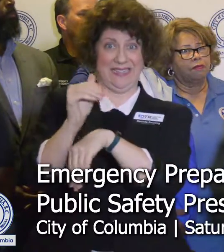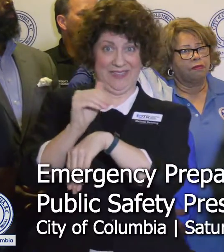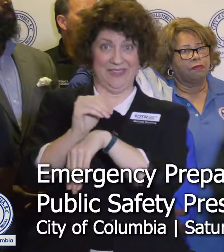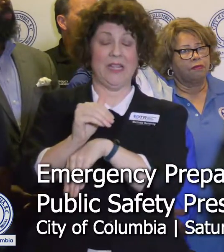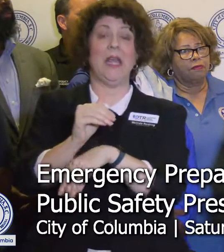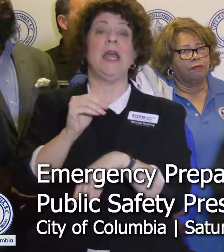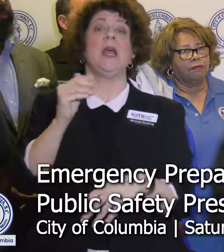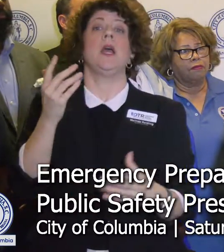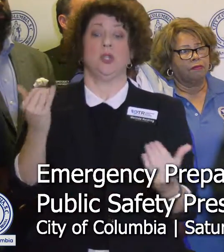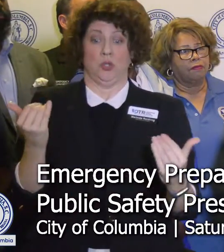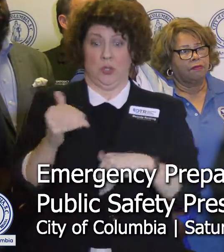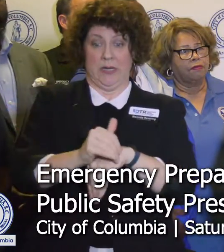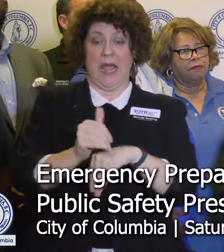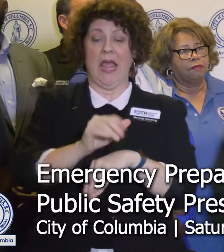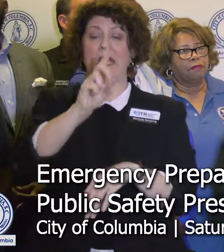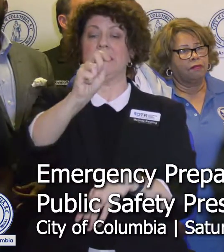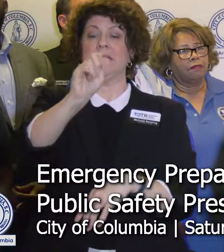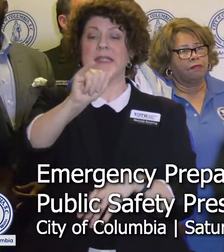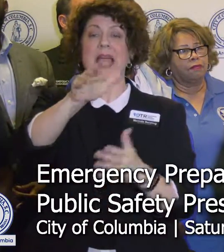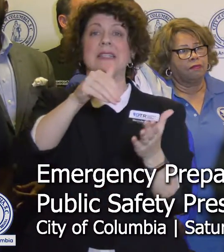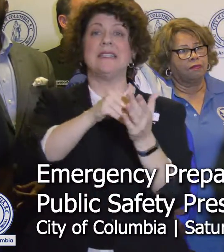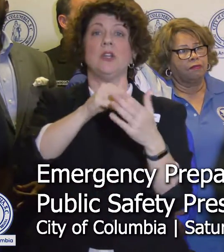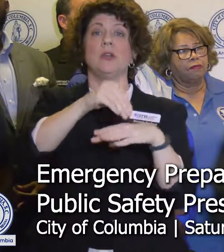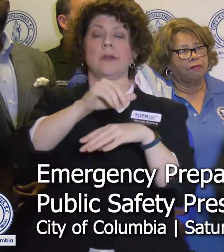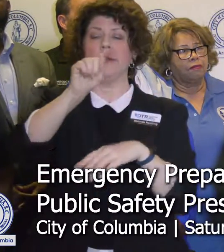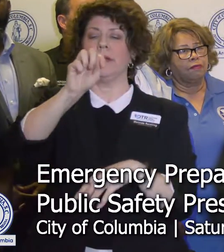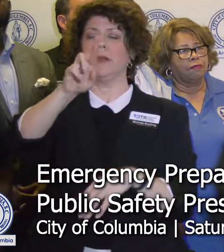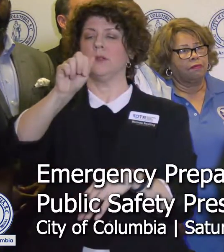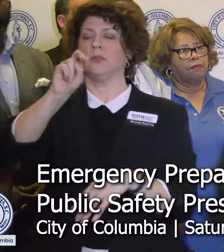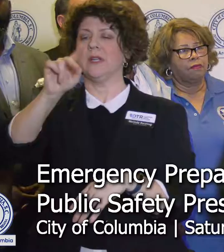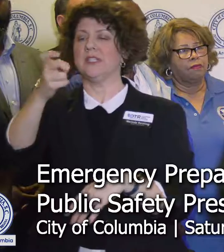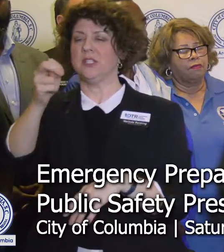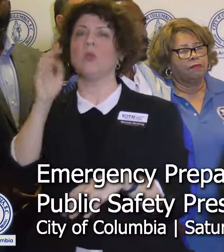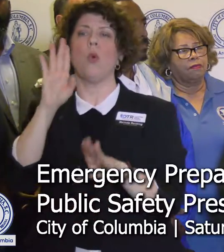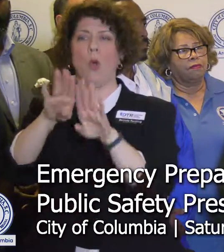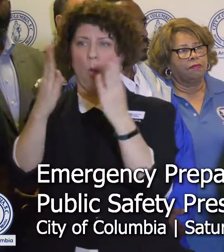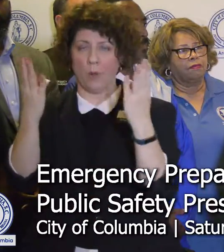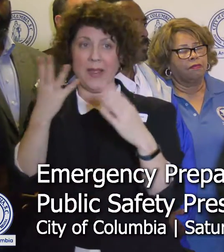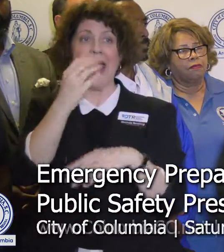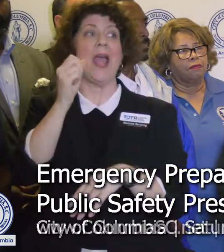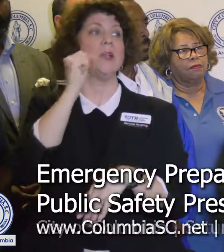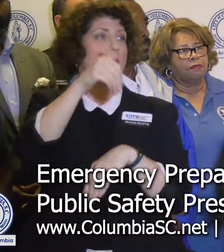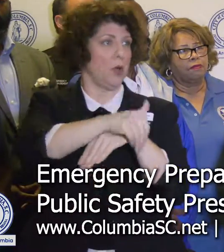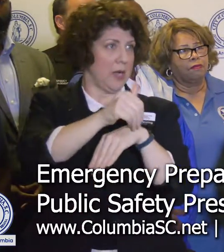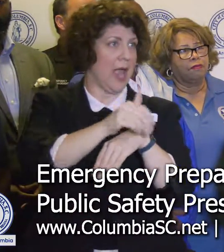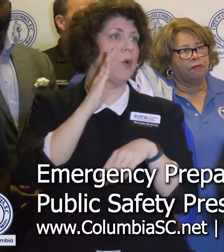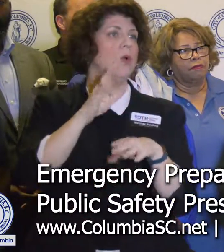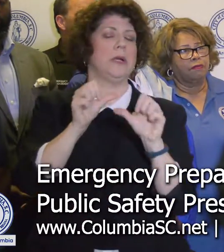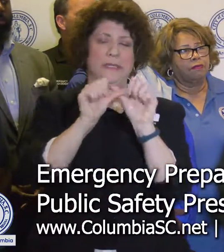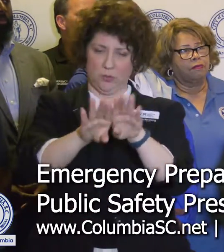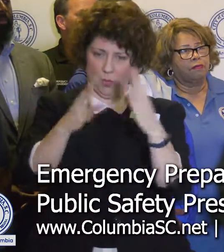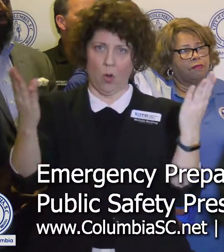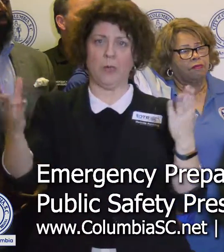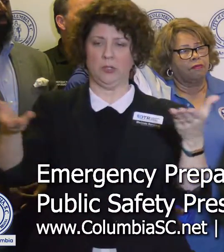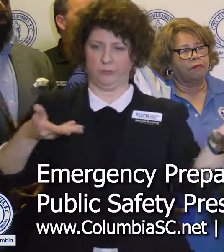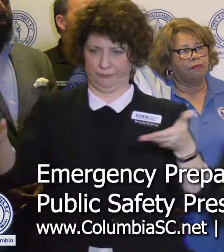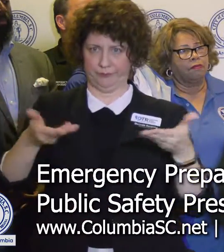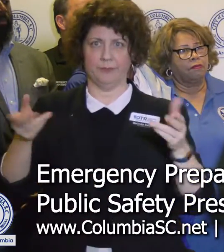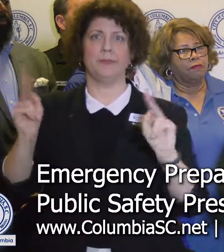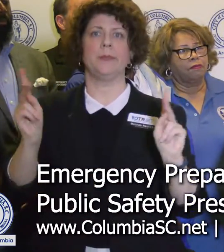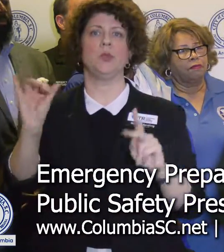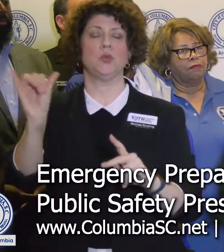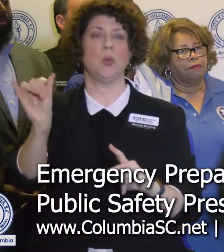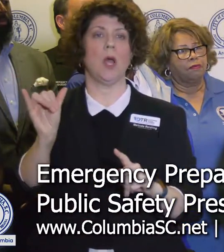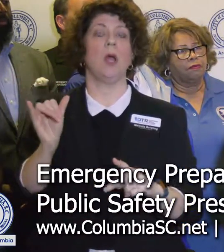And tonight we'll have the day center open at Transitions and tomorrow night as well to take expanded capacity there.